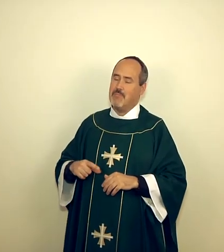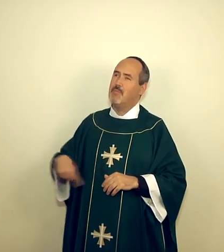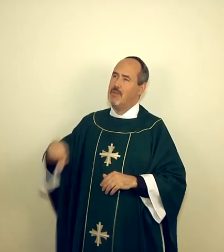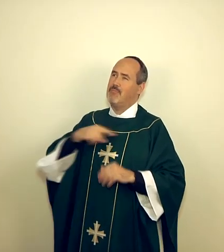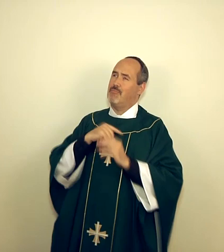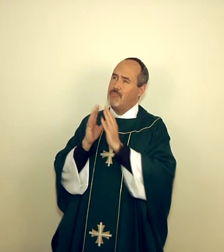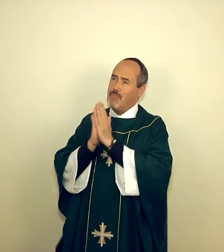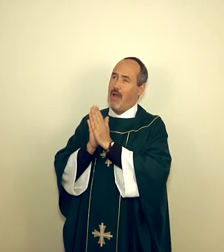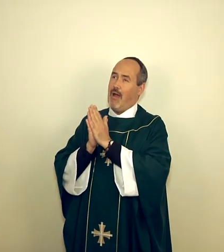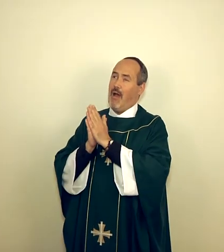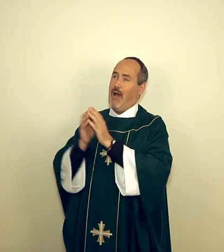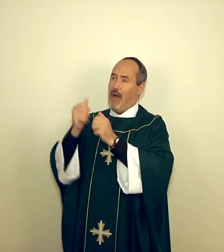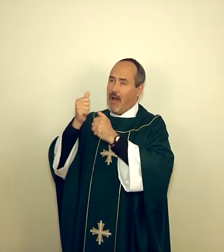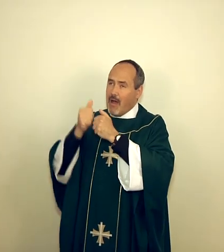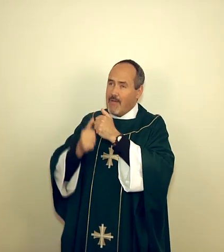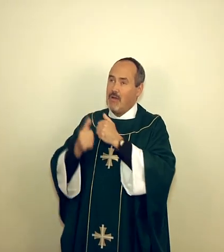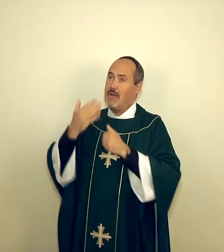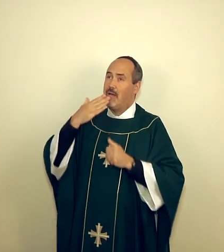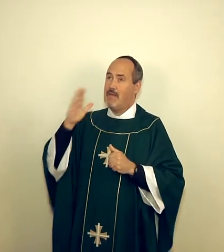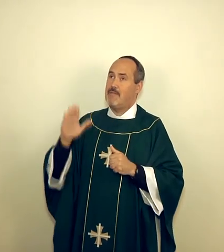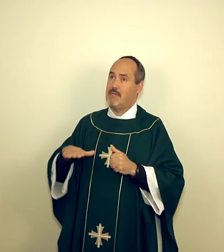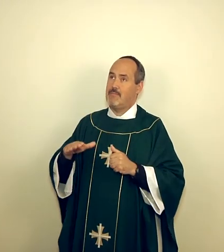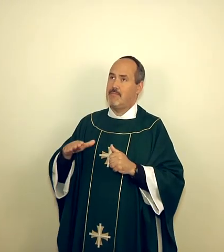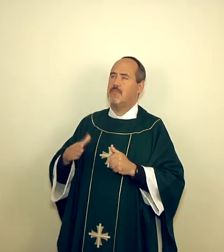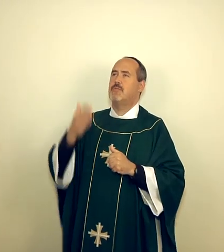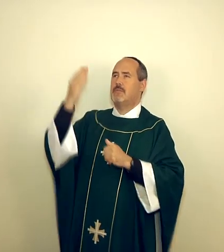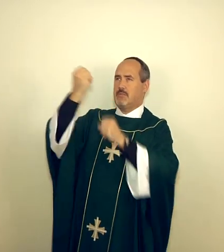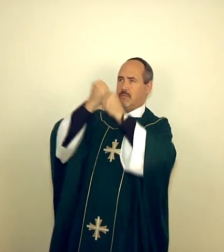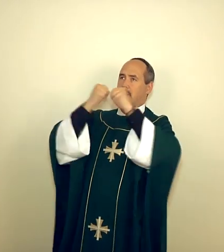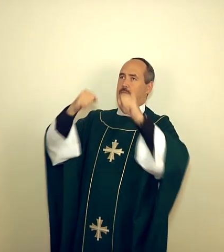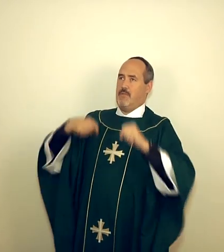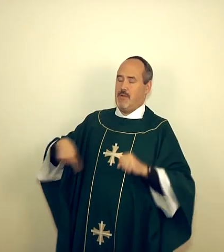Deliver us, Lord, we pray, from every evil.